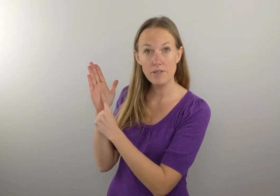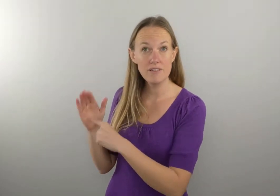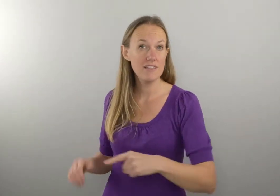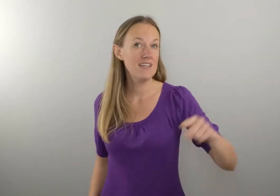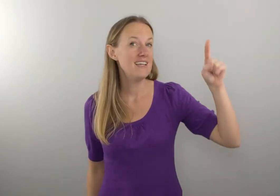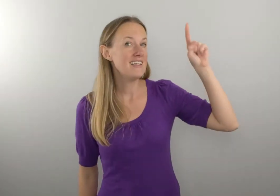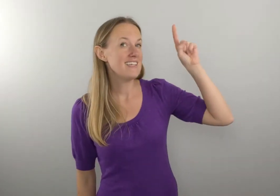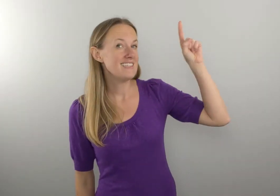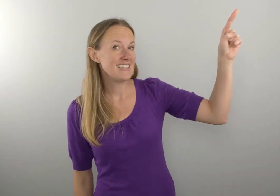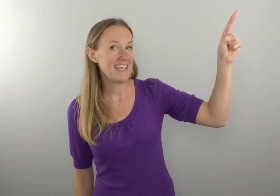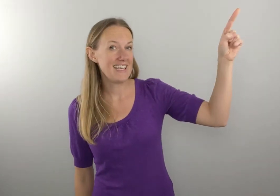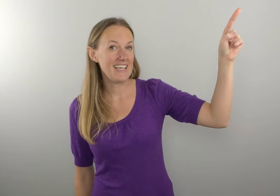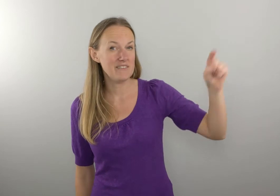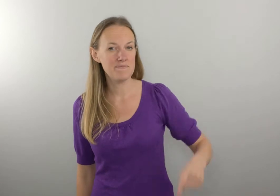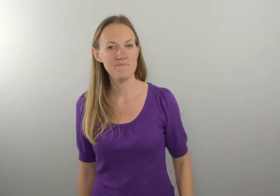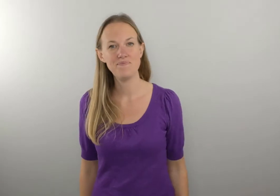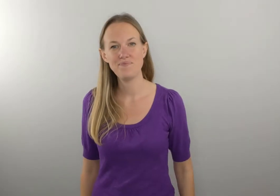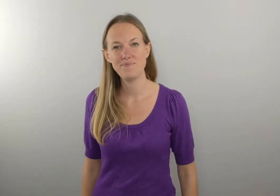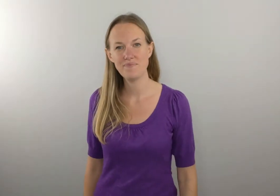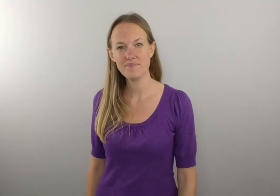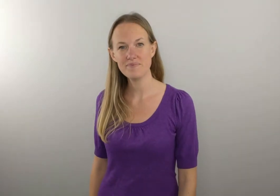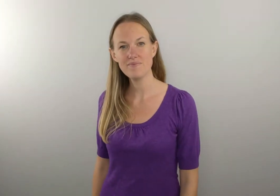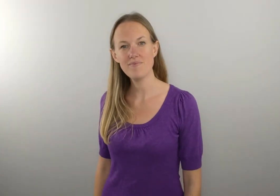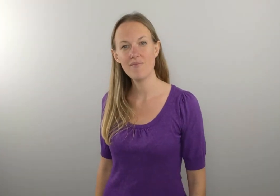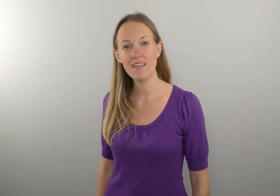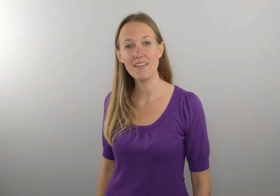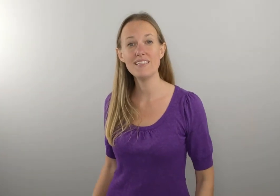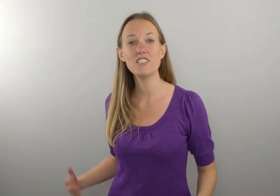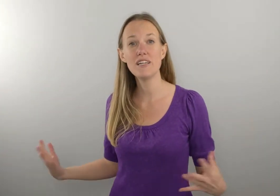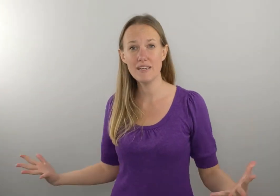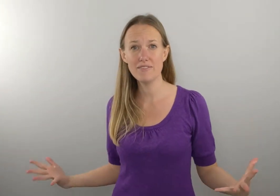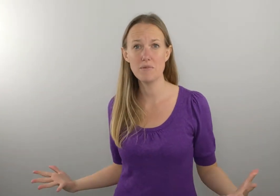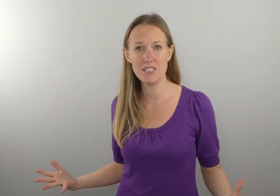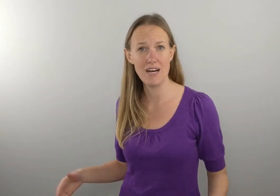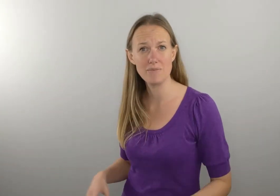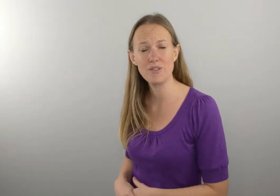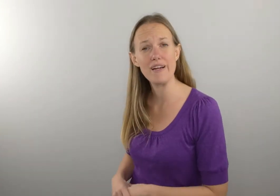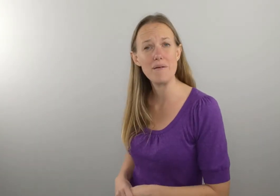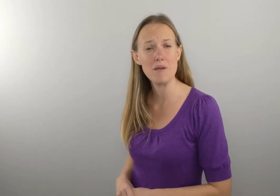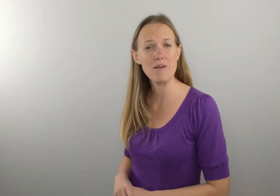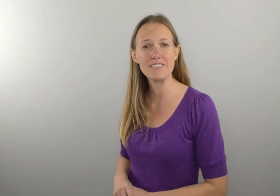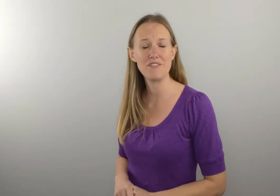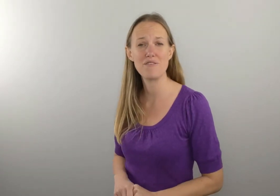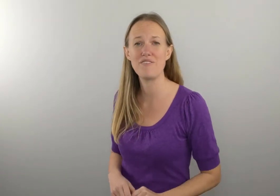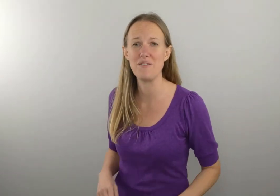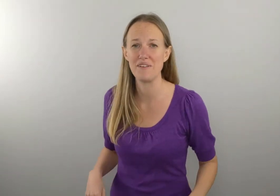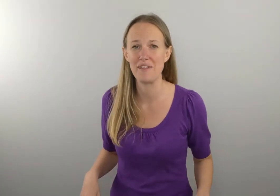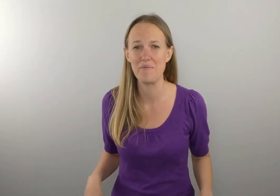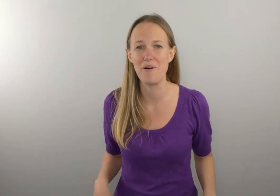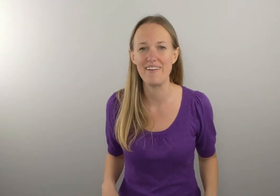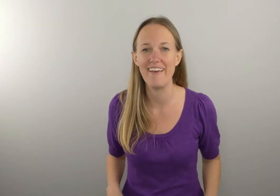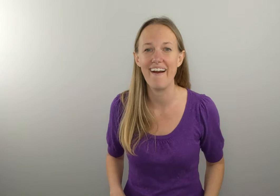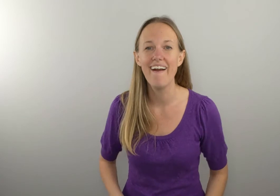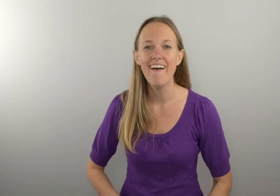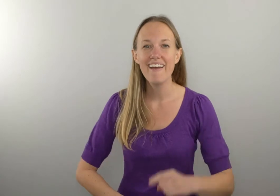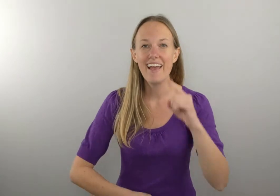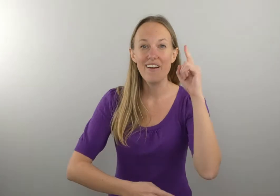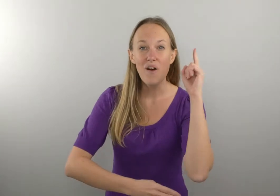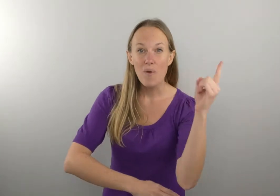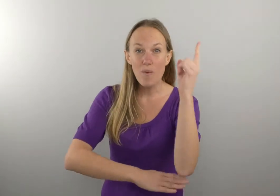example is he. Okay, let's try that from the top. Sorry, maybe I should have reviewed a little more in there. Okay,